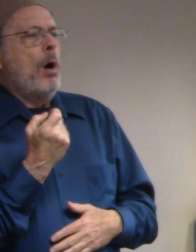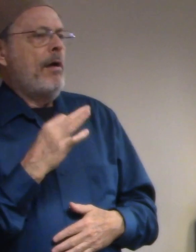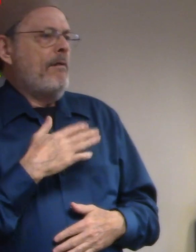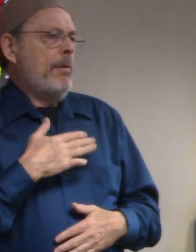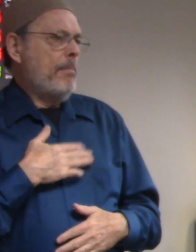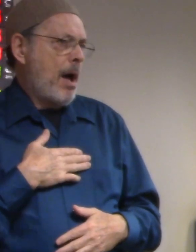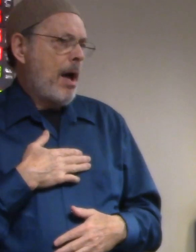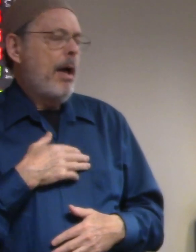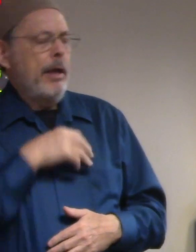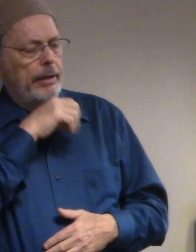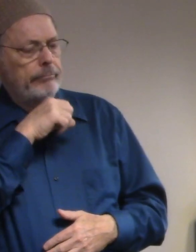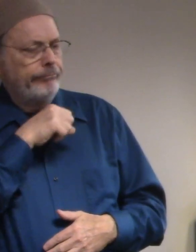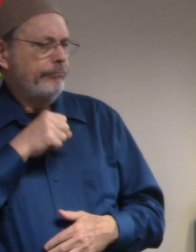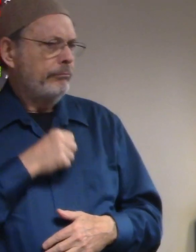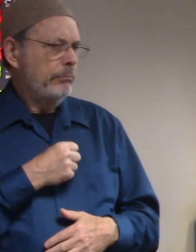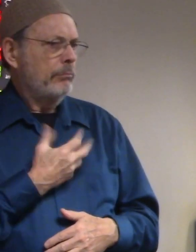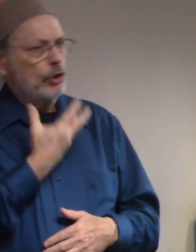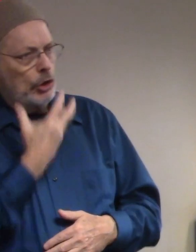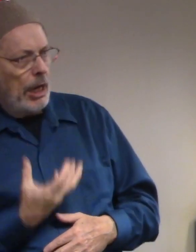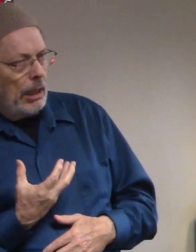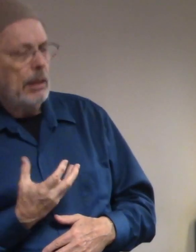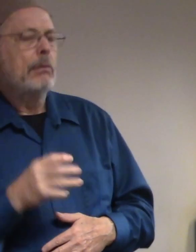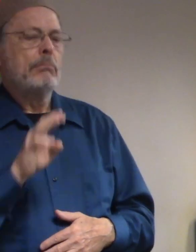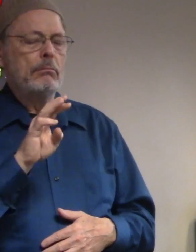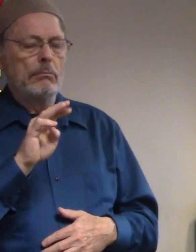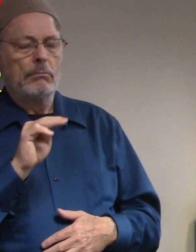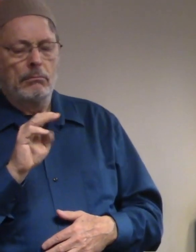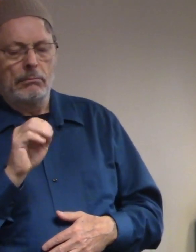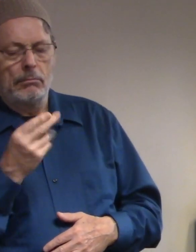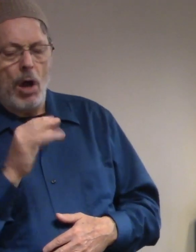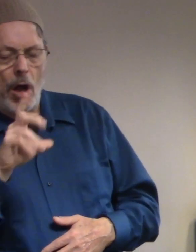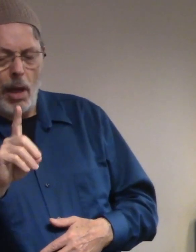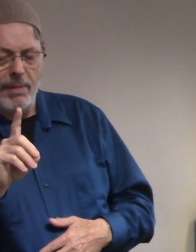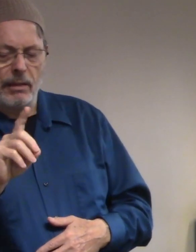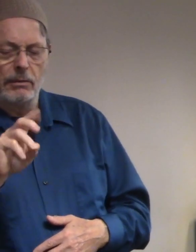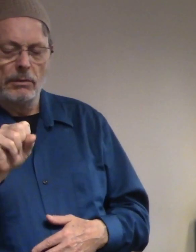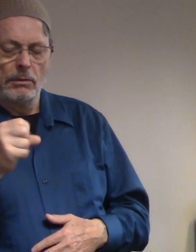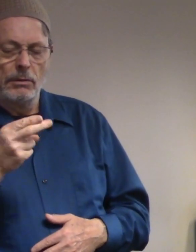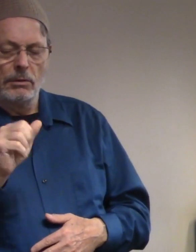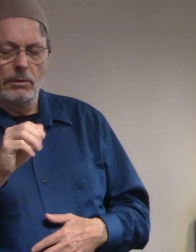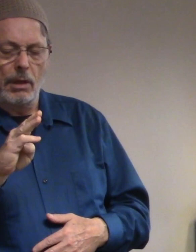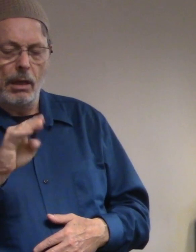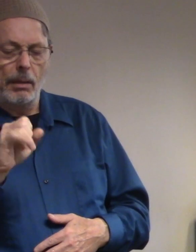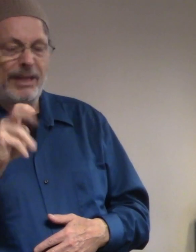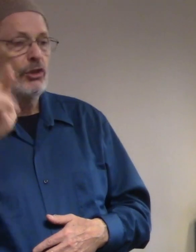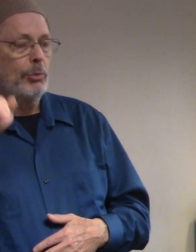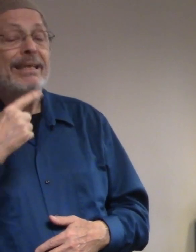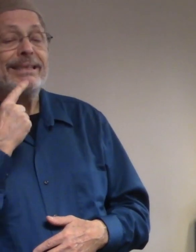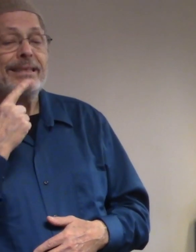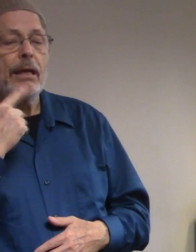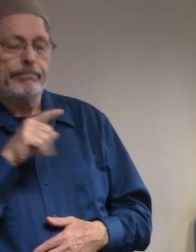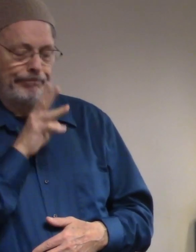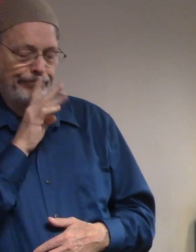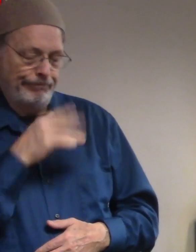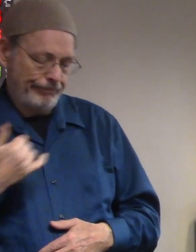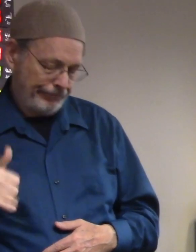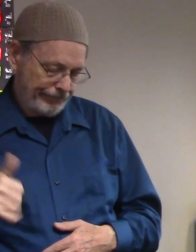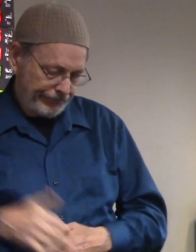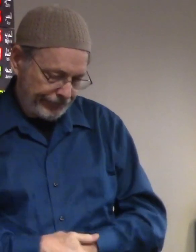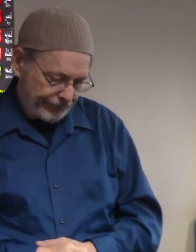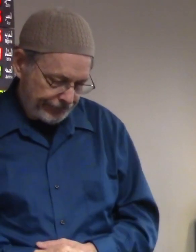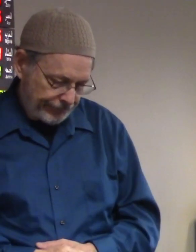one of our mashayikh and knowers of Allah subhanahu wa ta'ala, Hazrat Muhammad Shabistri, he says, Ahad darmim ahmad gash